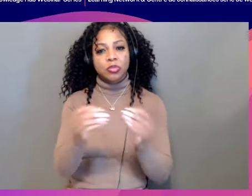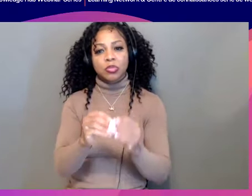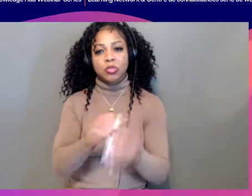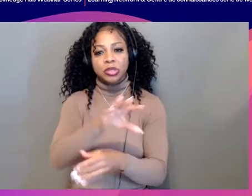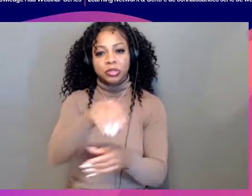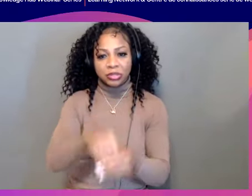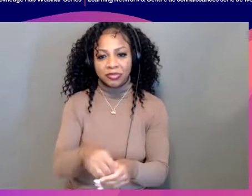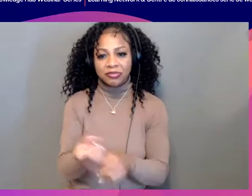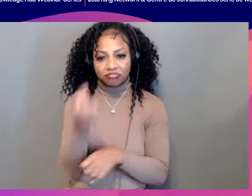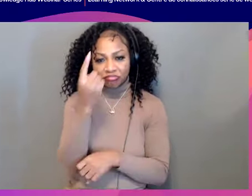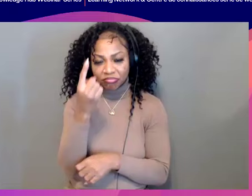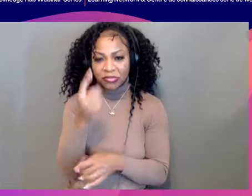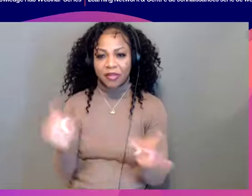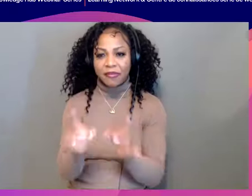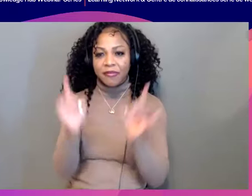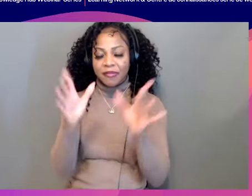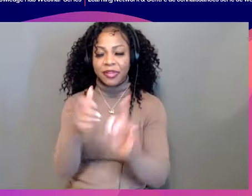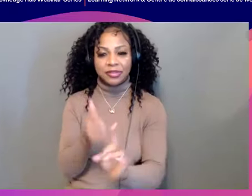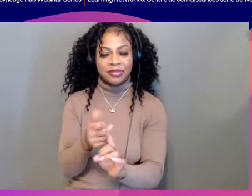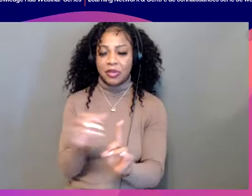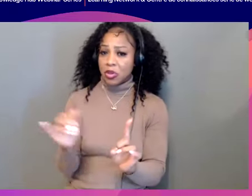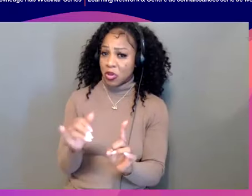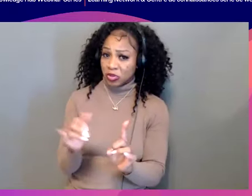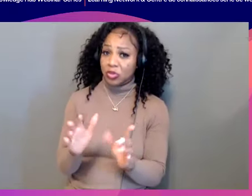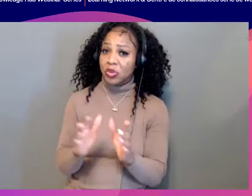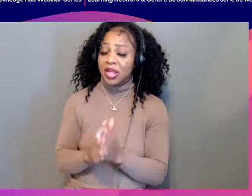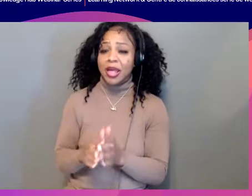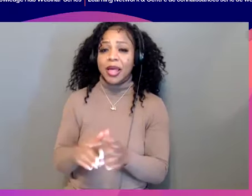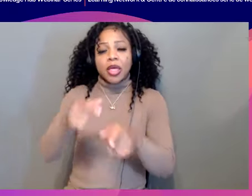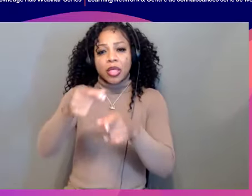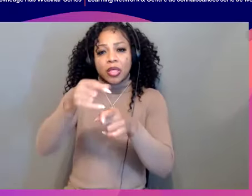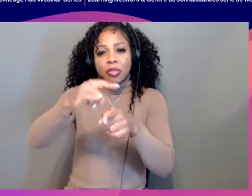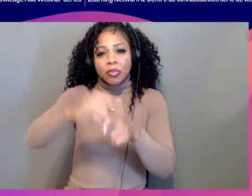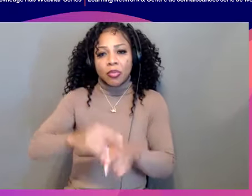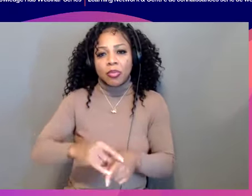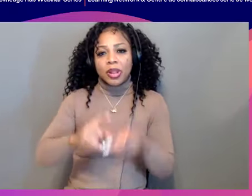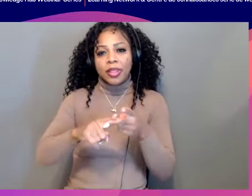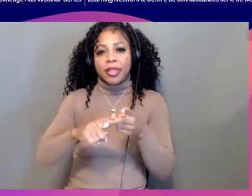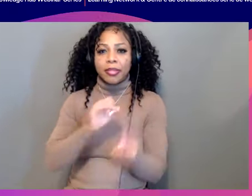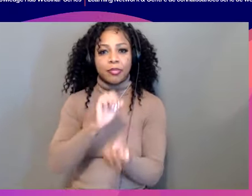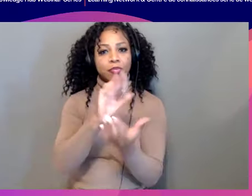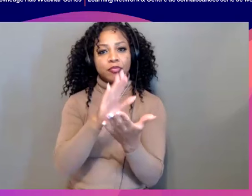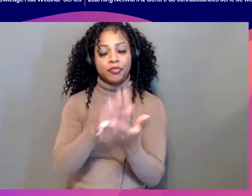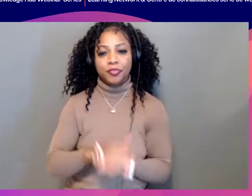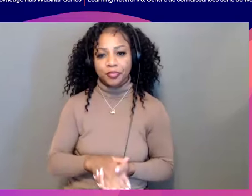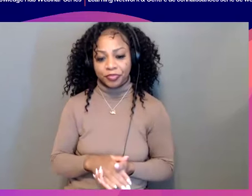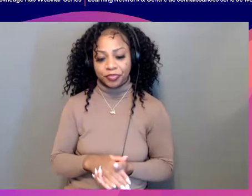of violence and as well as terminology and practice.